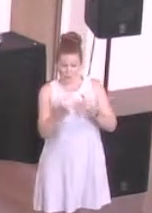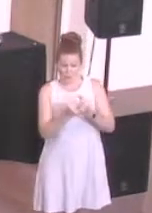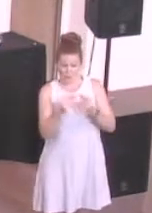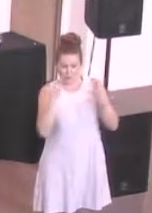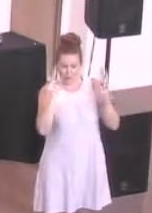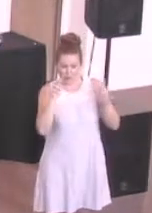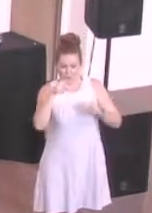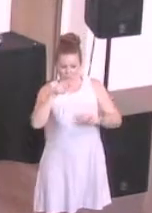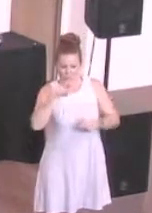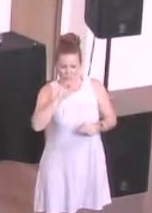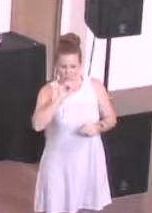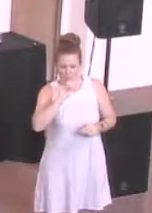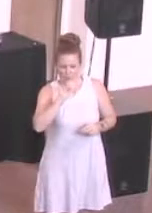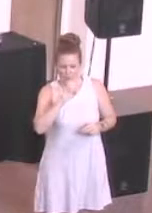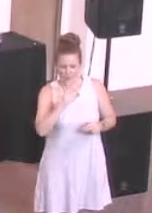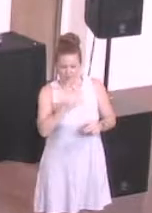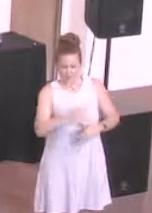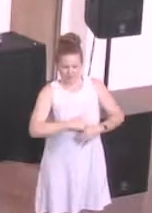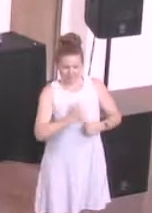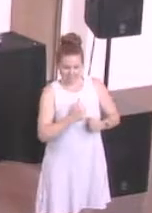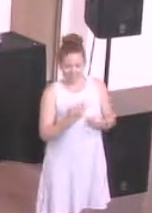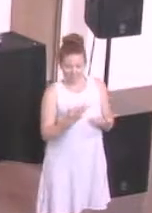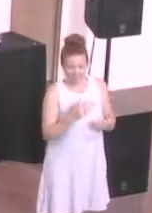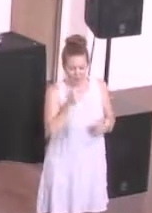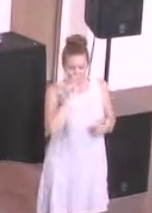be able to come hang out on Wednesday nights. Right on?